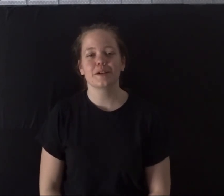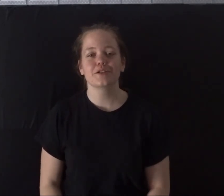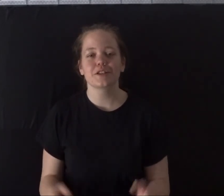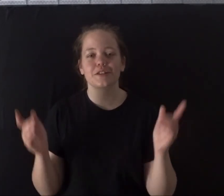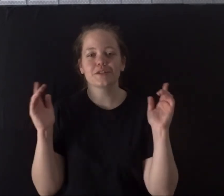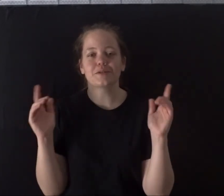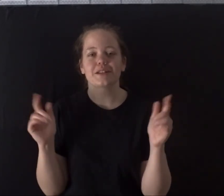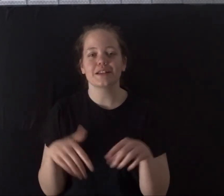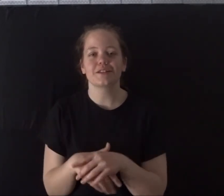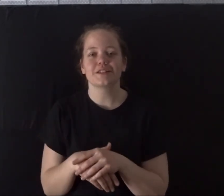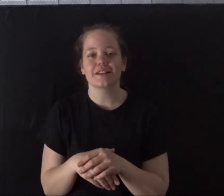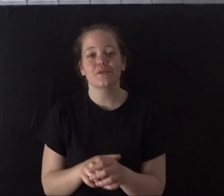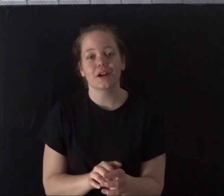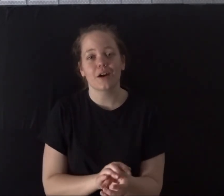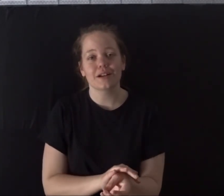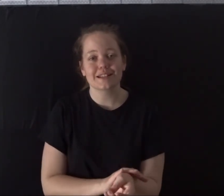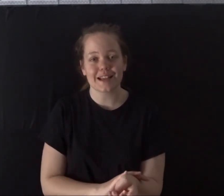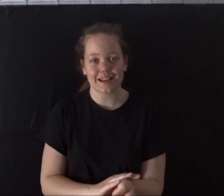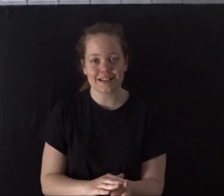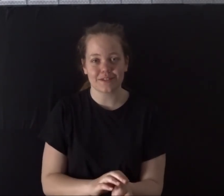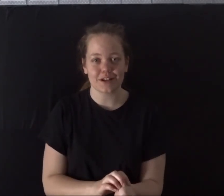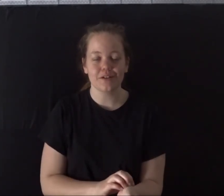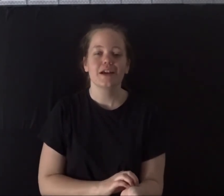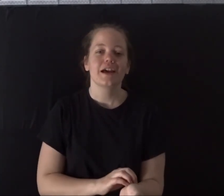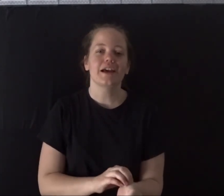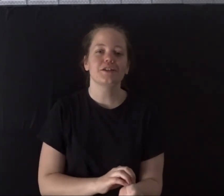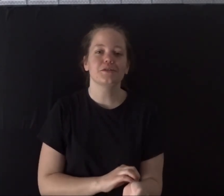sure that you tune in later today for our science video, and tune in